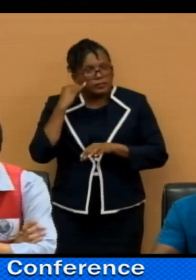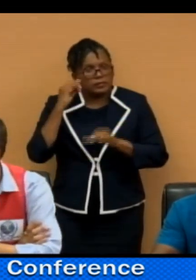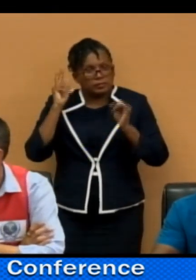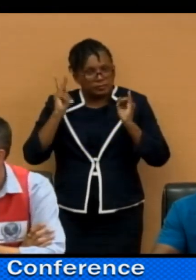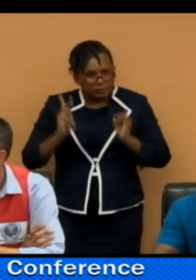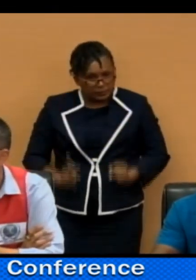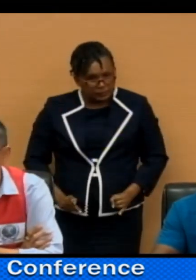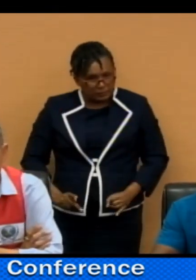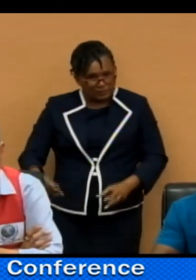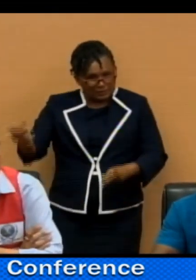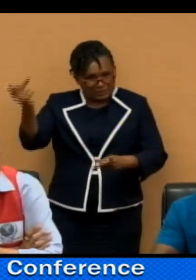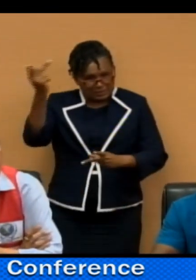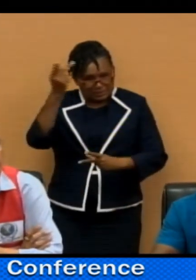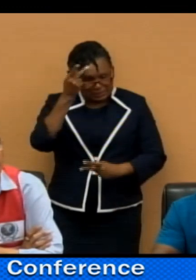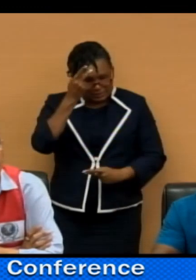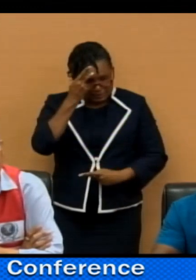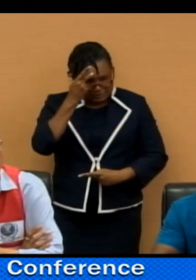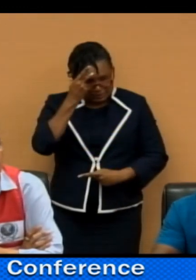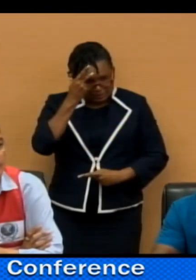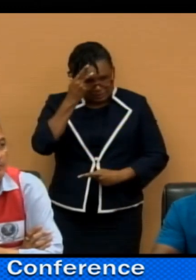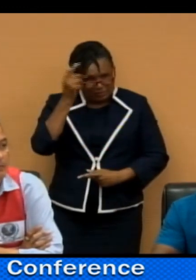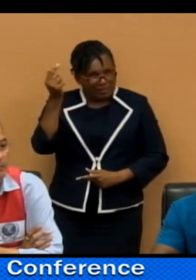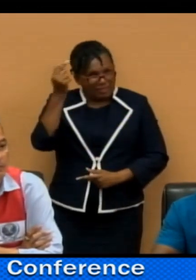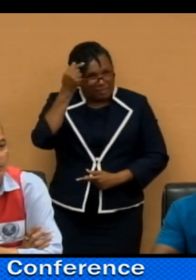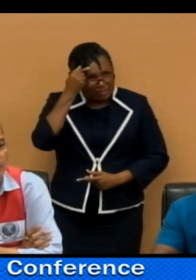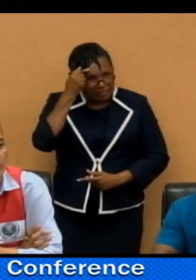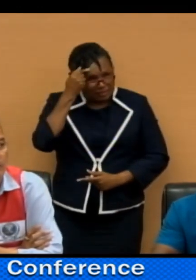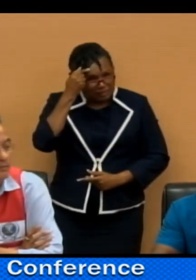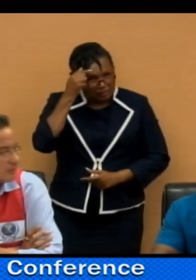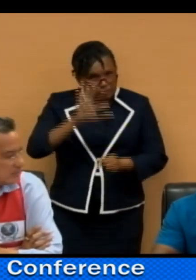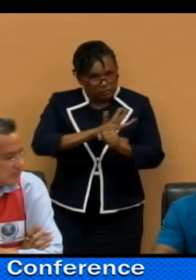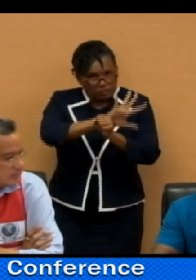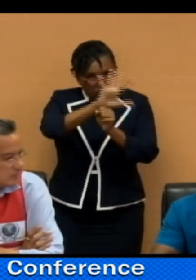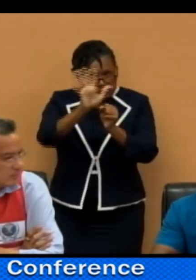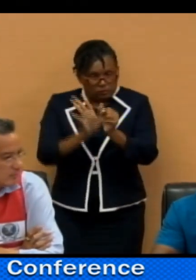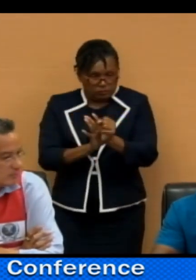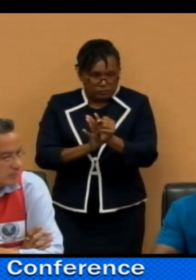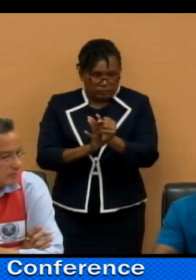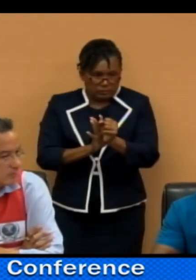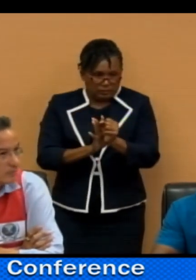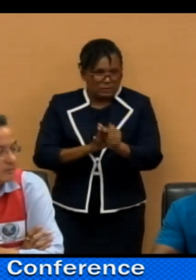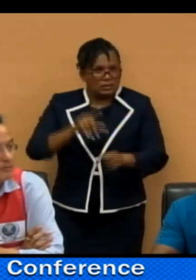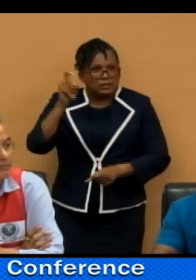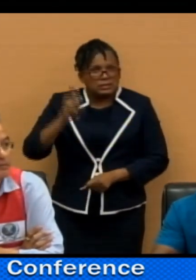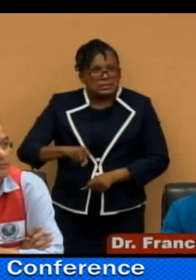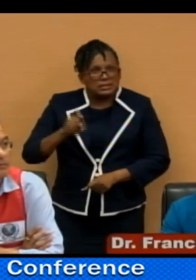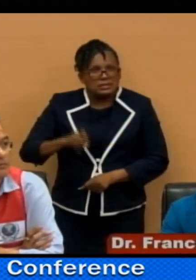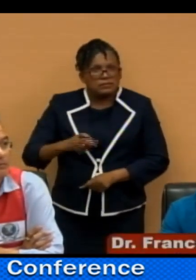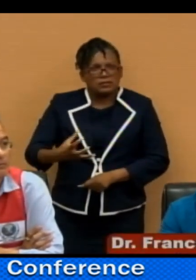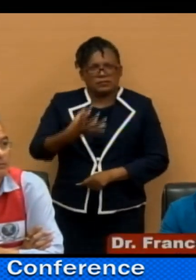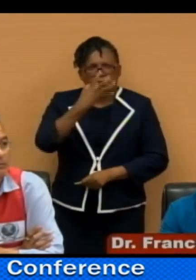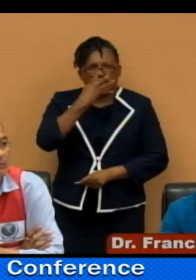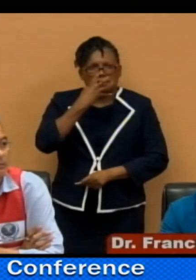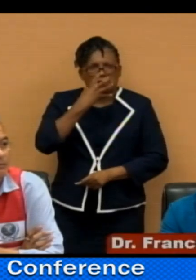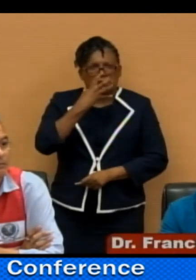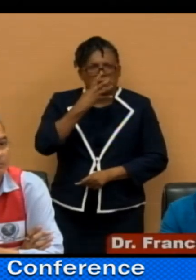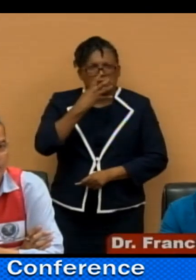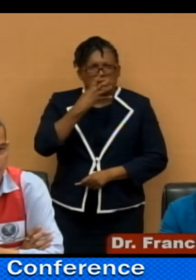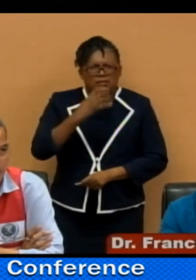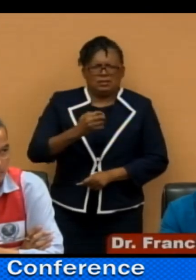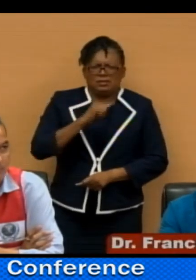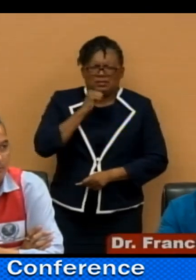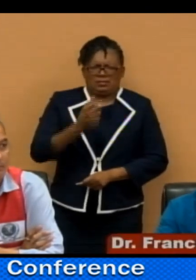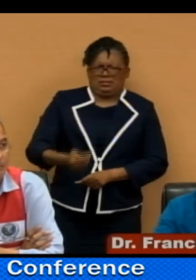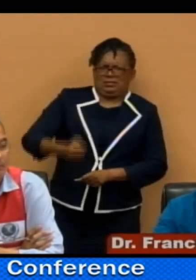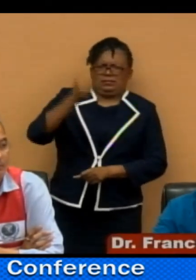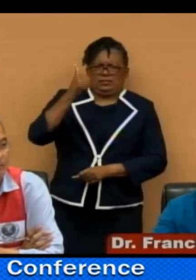is sick enough and you suspect COVID, the need for ventilators does not simply jump overnight. It takes a while